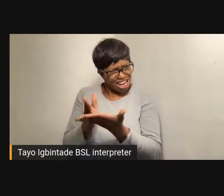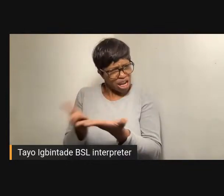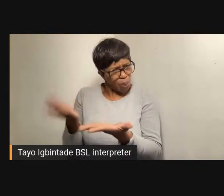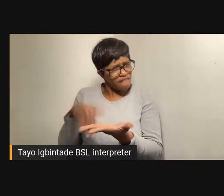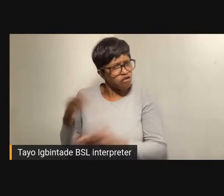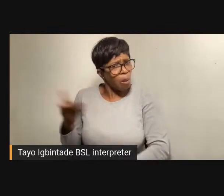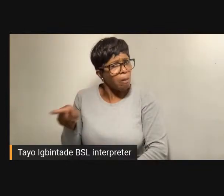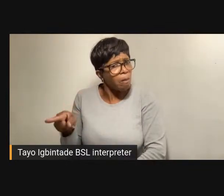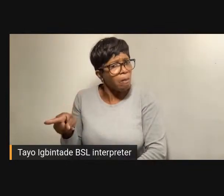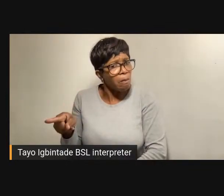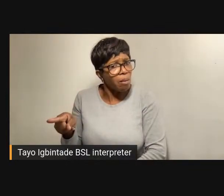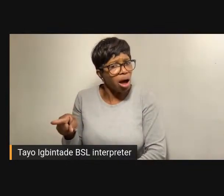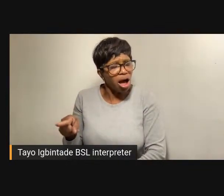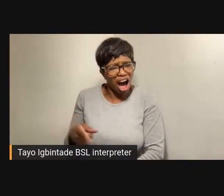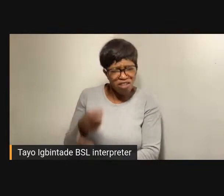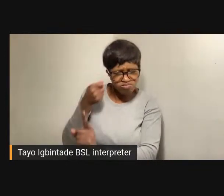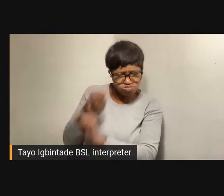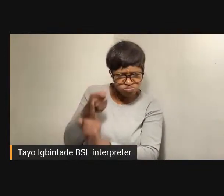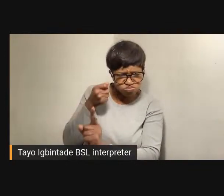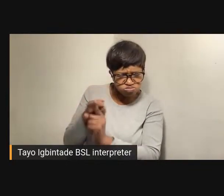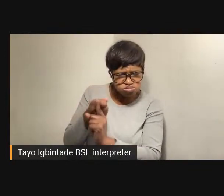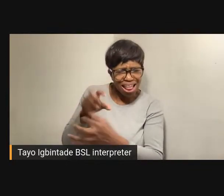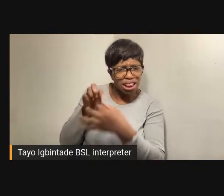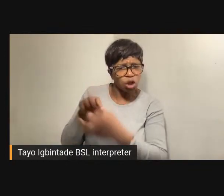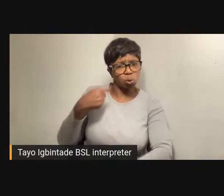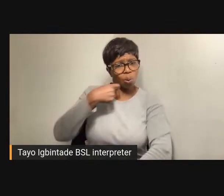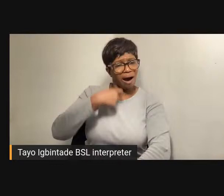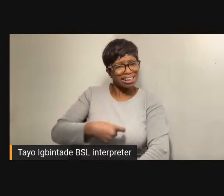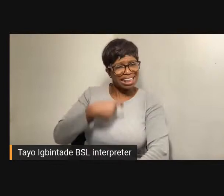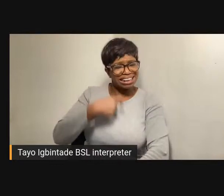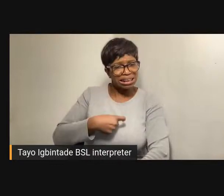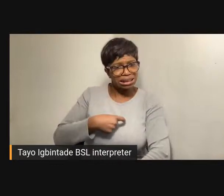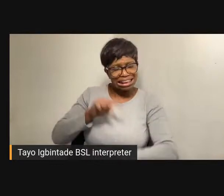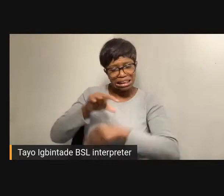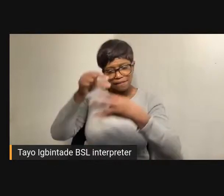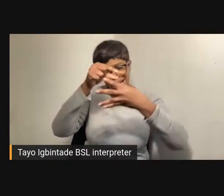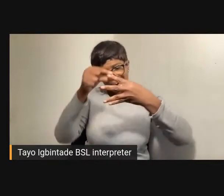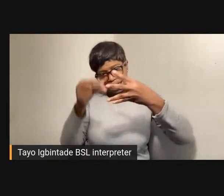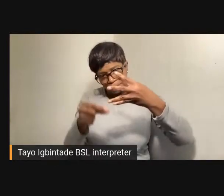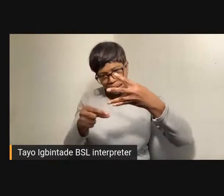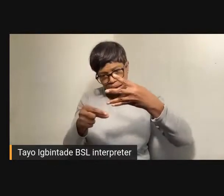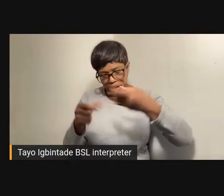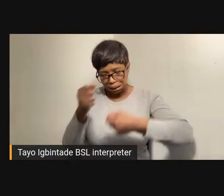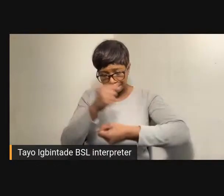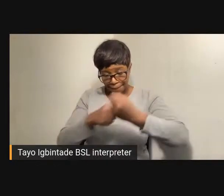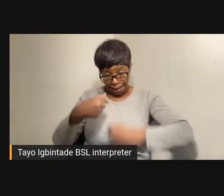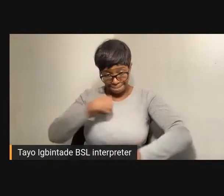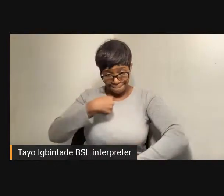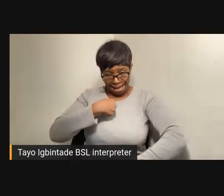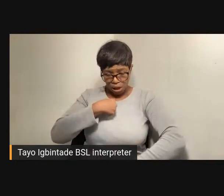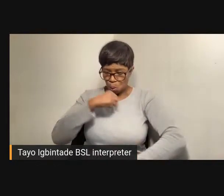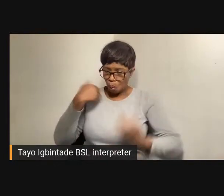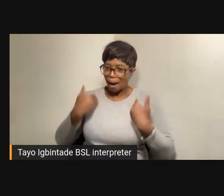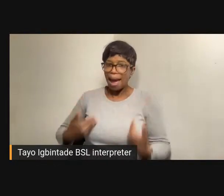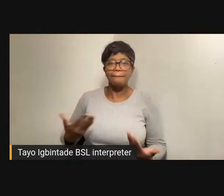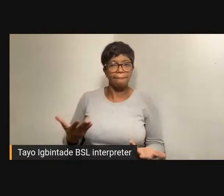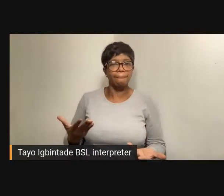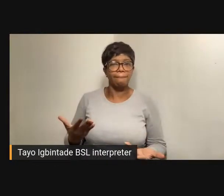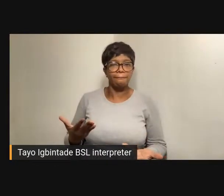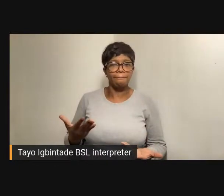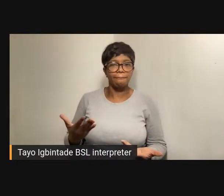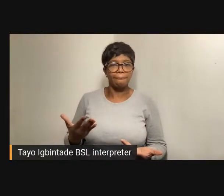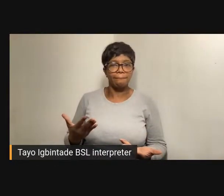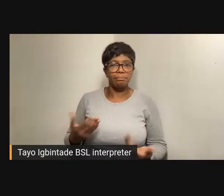belabor the point on identity and the different elements that make me who I am.